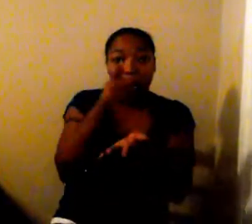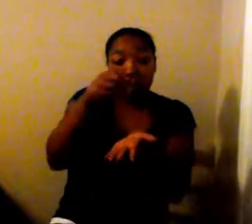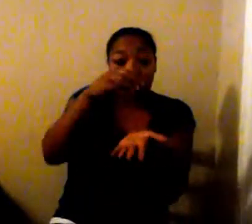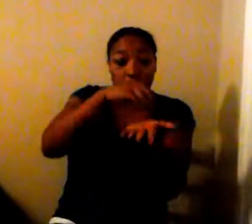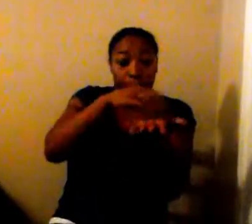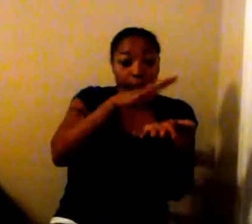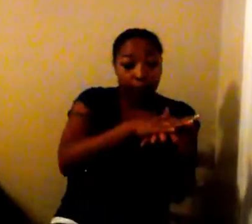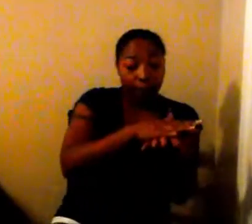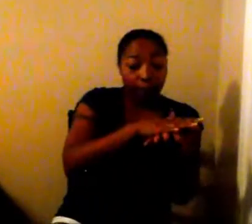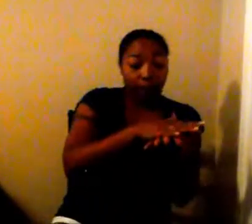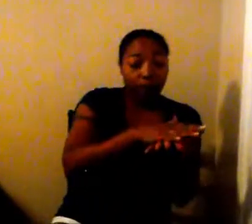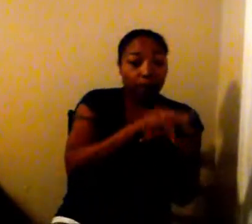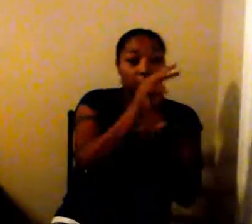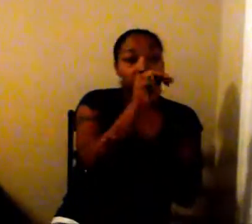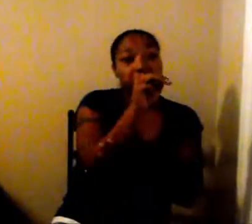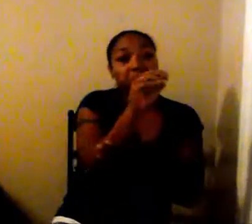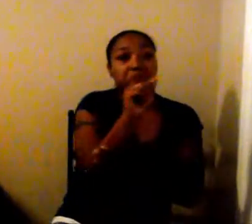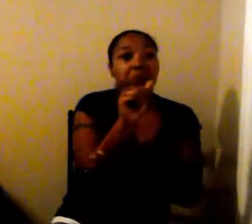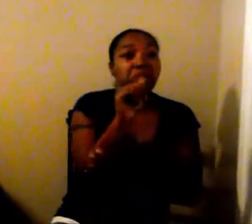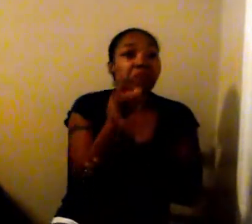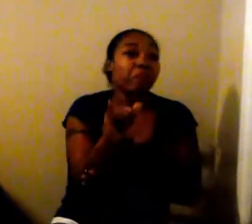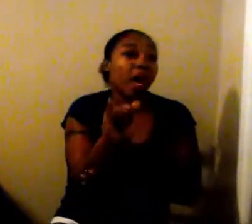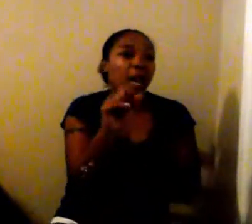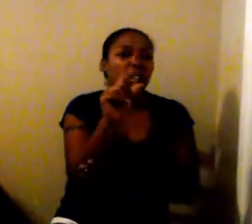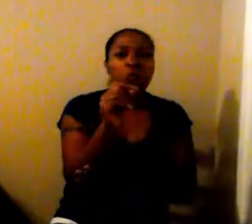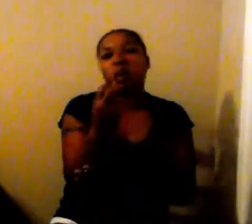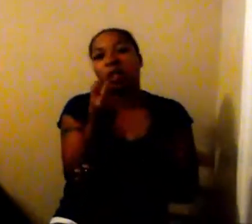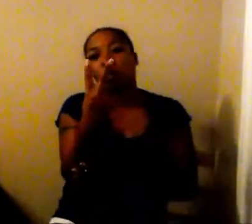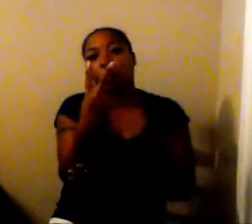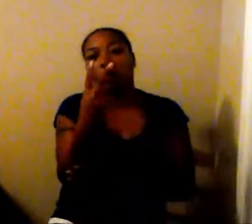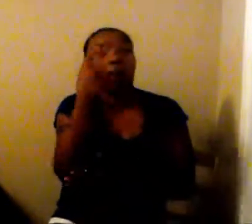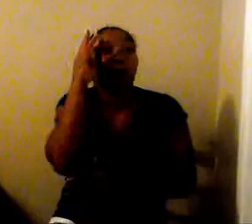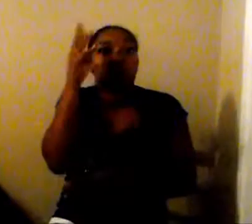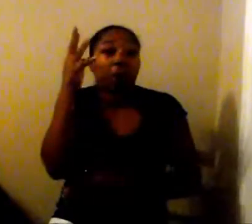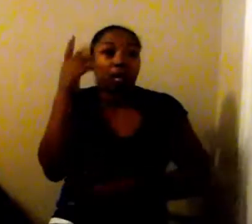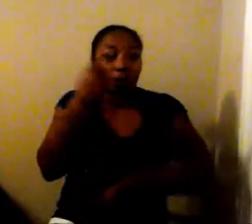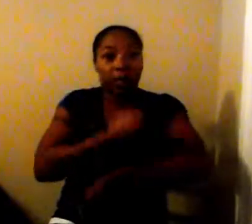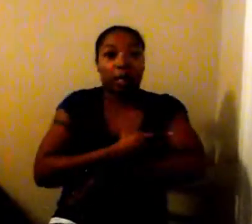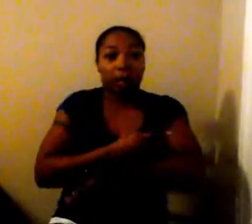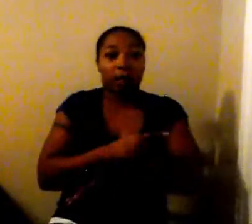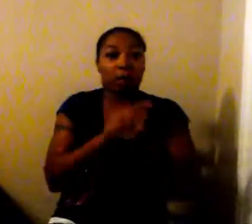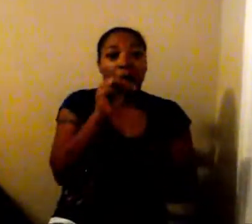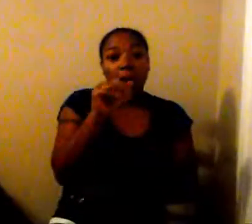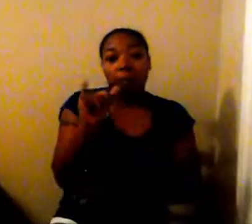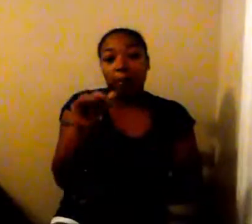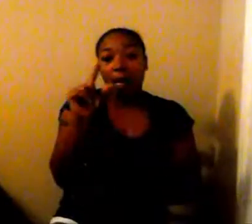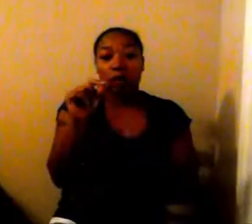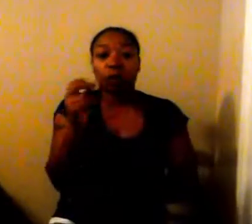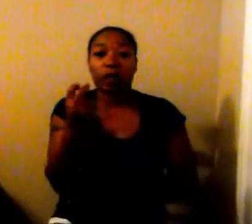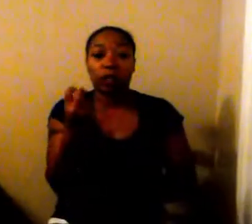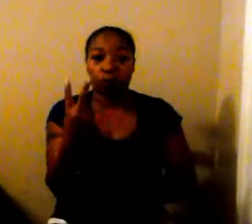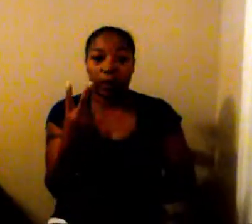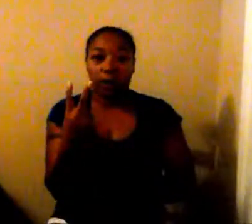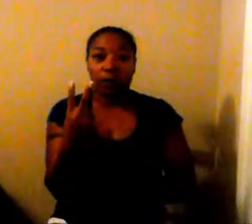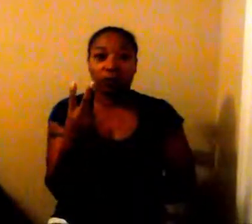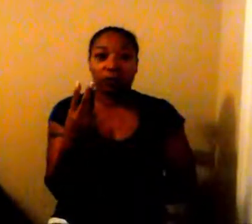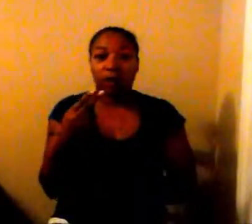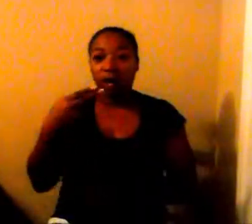you would put down May 2012. I'm just making up a date. May 2012